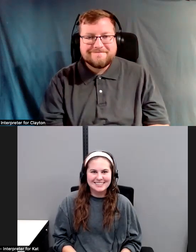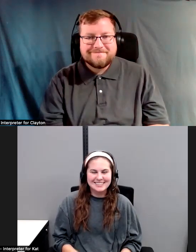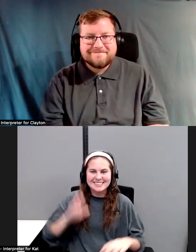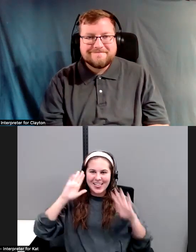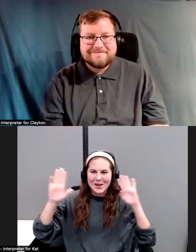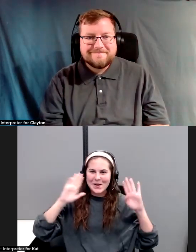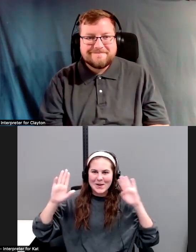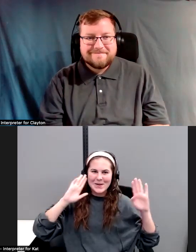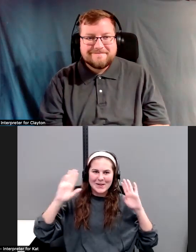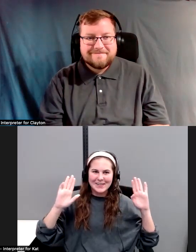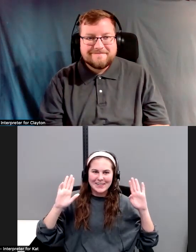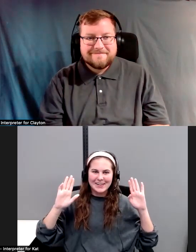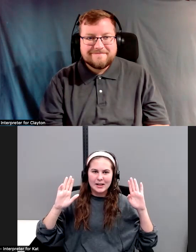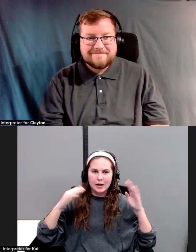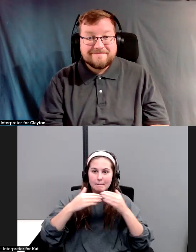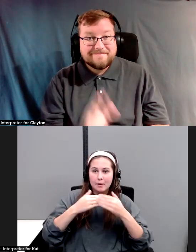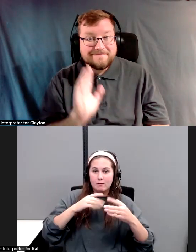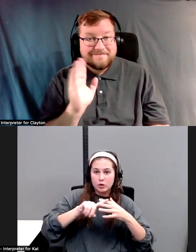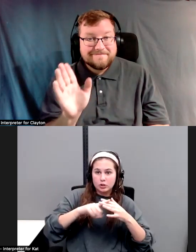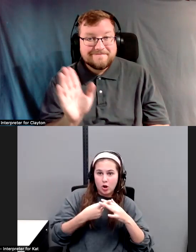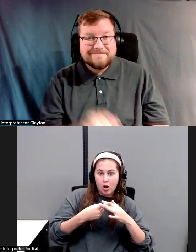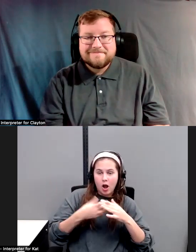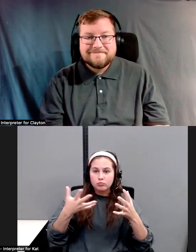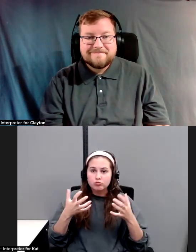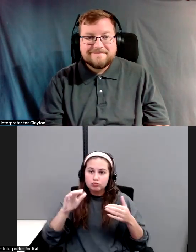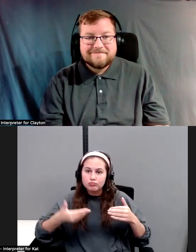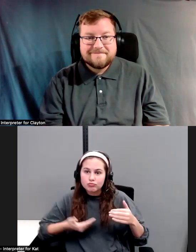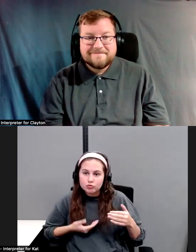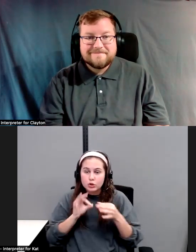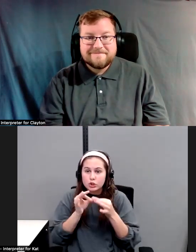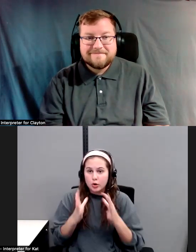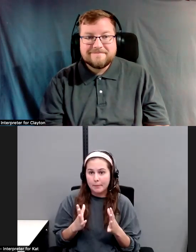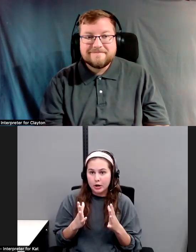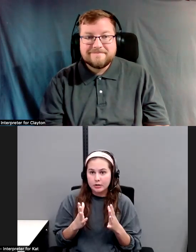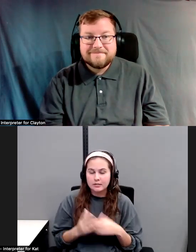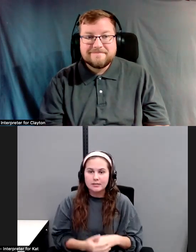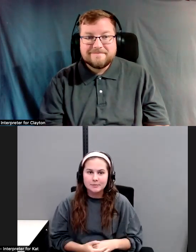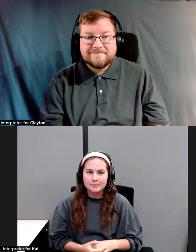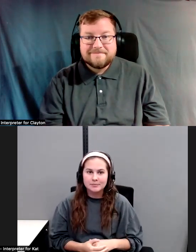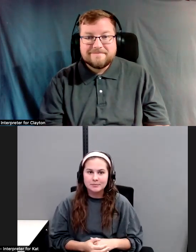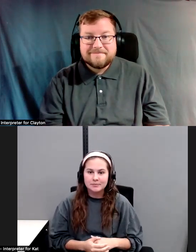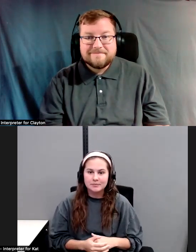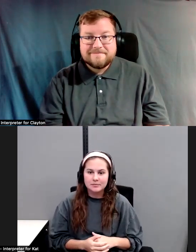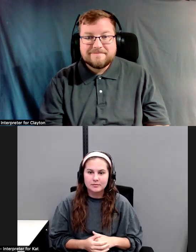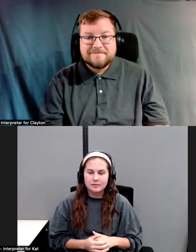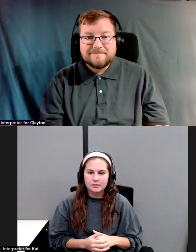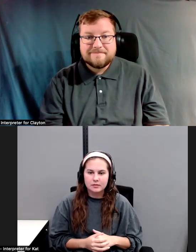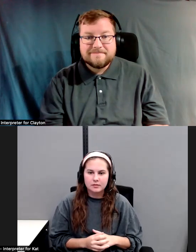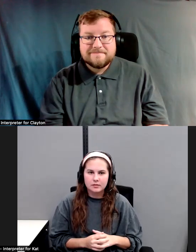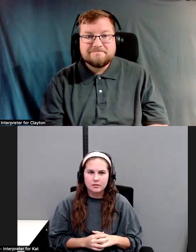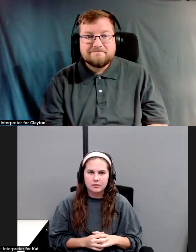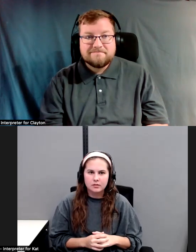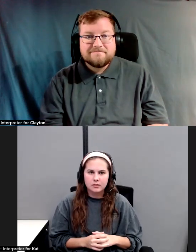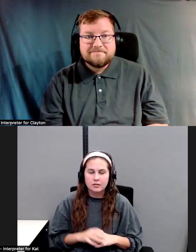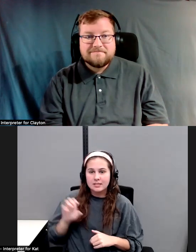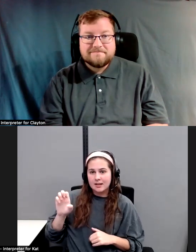Hi. Before we go How you ahead, doing? I would like to introduce my team of entrepreneurs. Okay, amazing. Love it. Erica, she will be